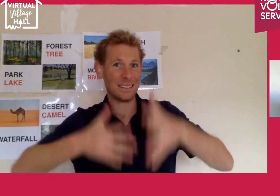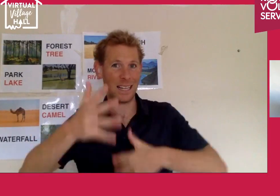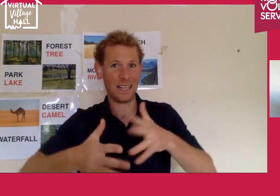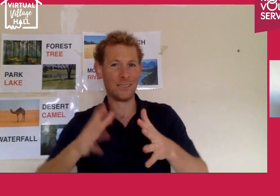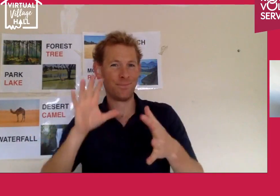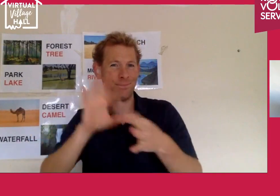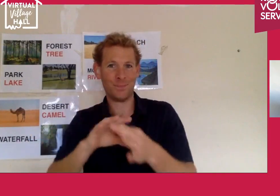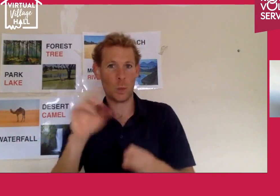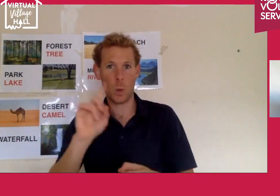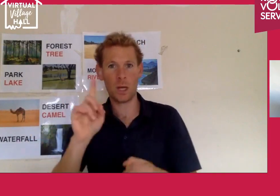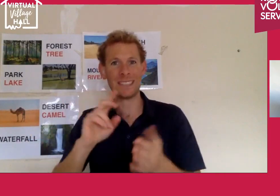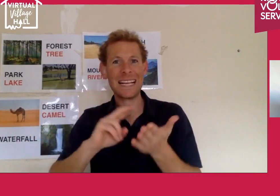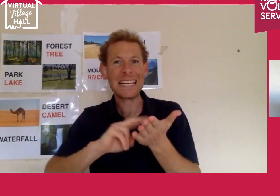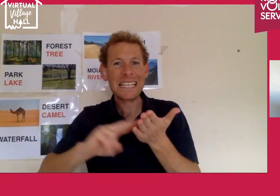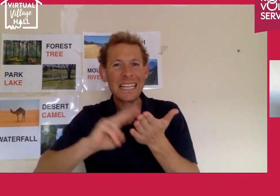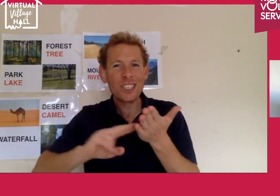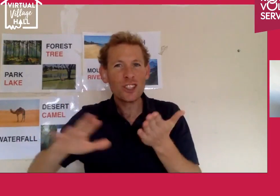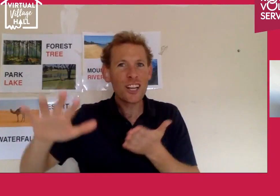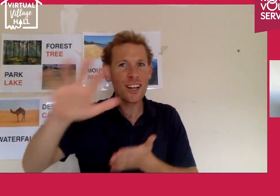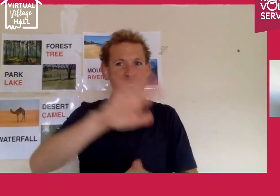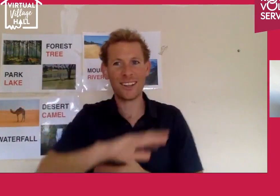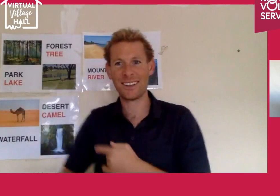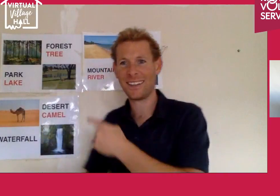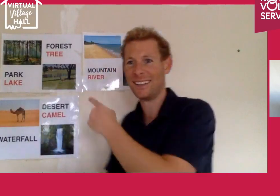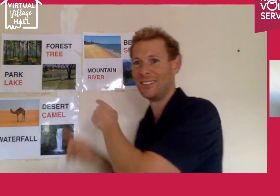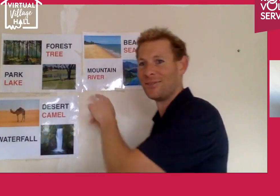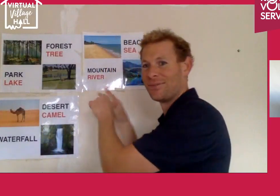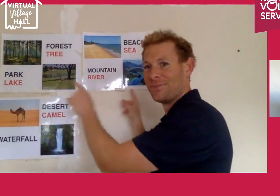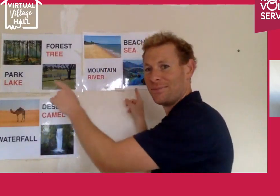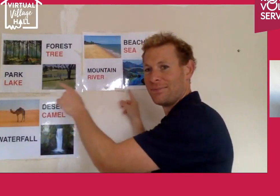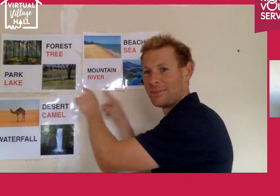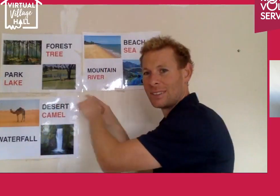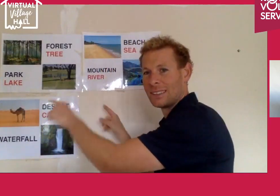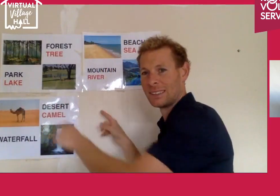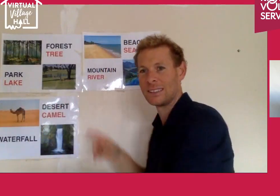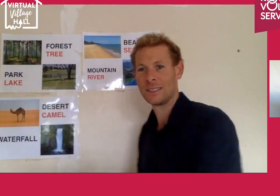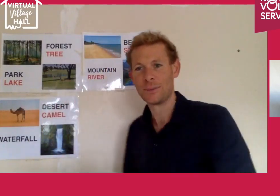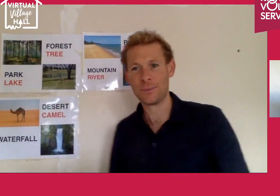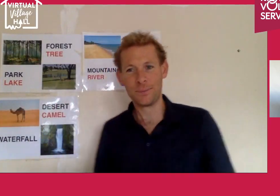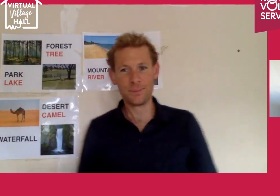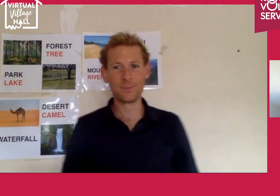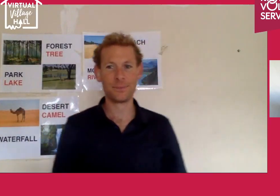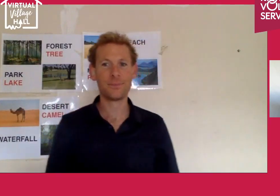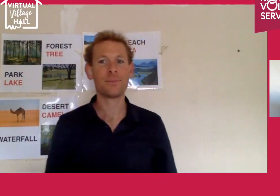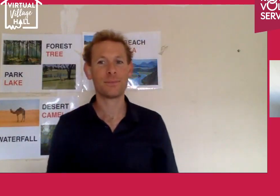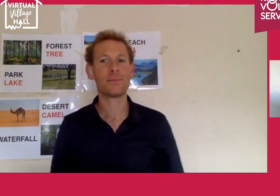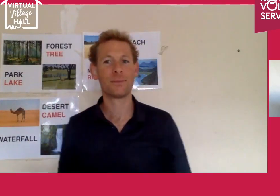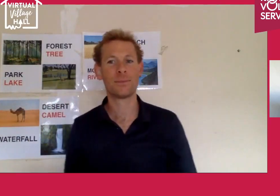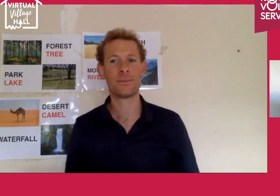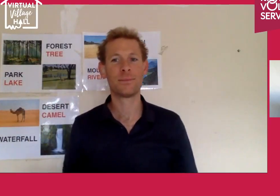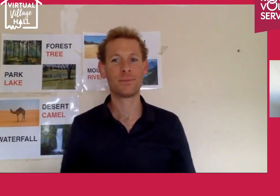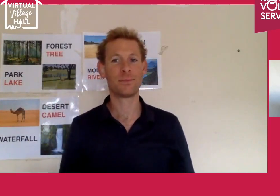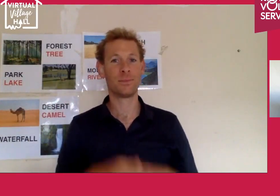going to teach you some basic signs linked to nature. And I have some of them here behind me.